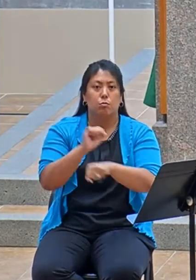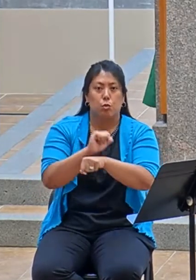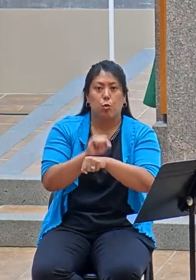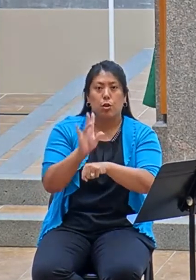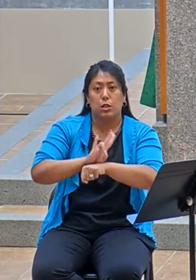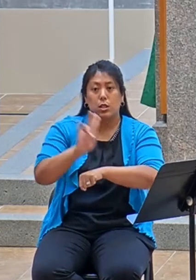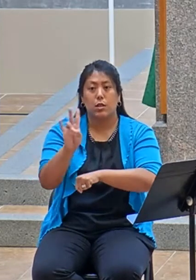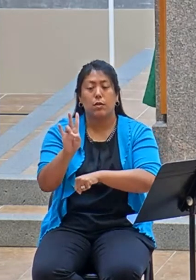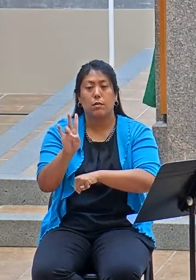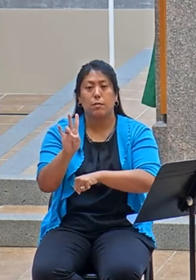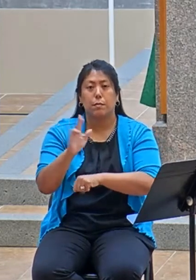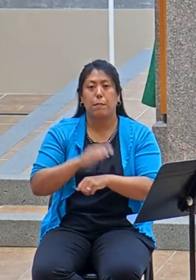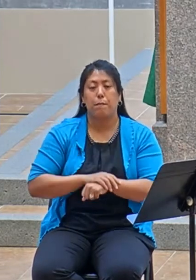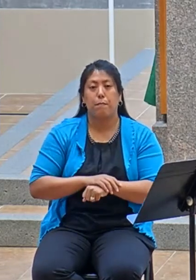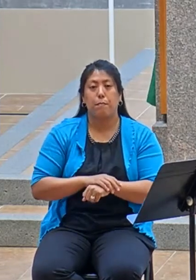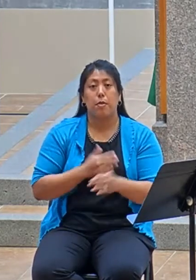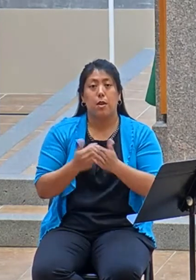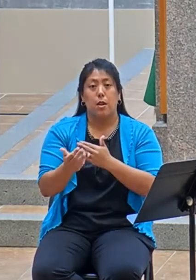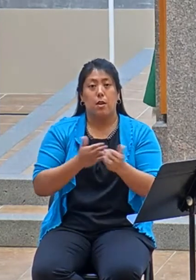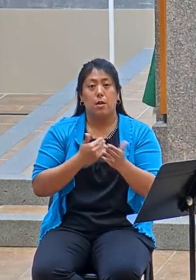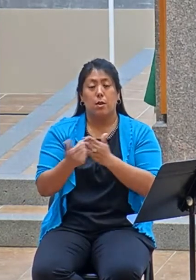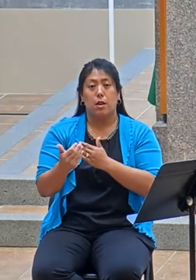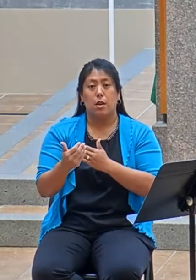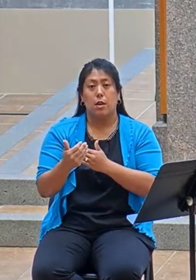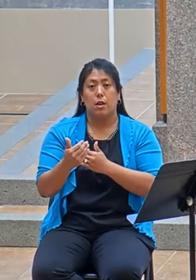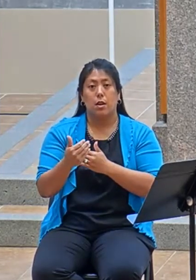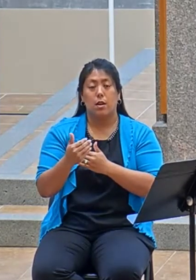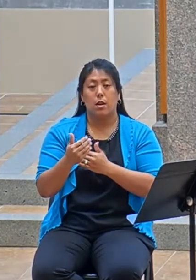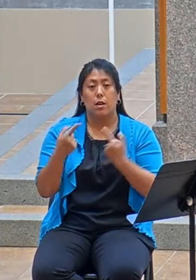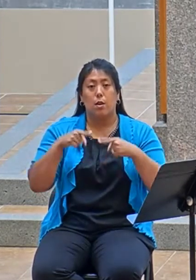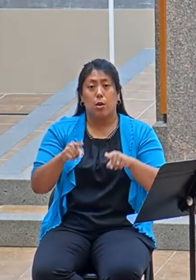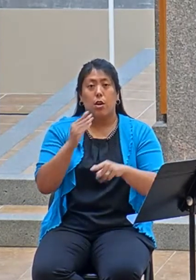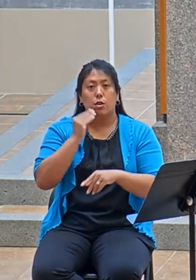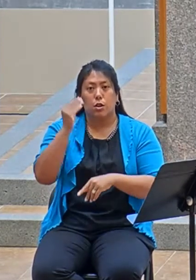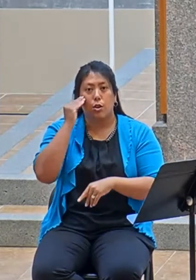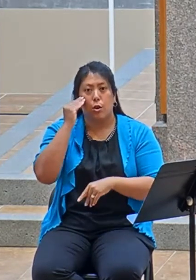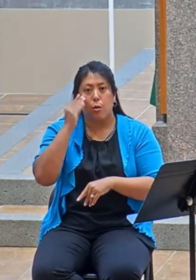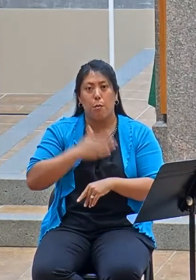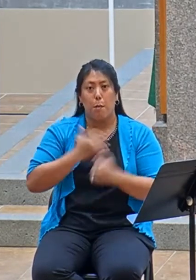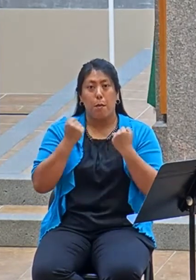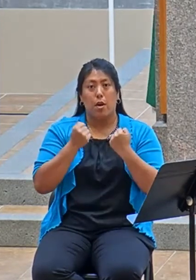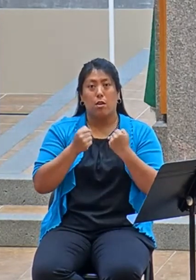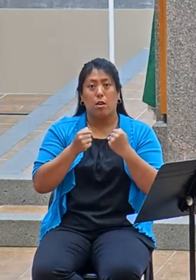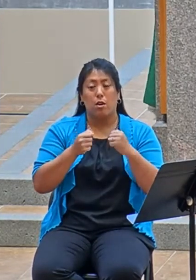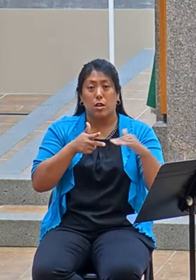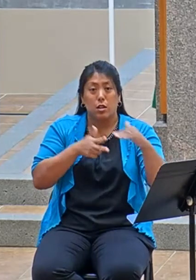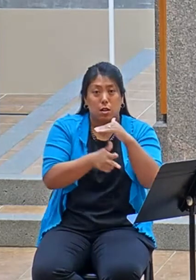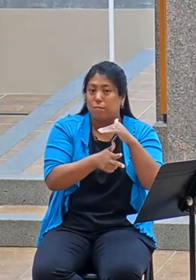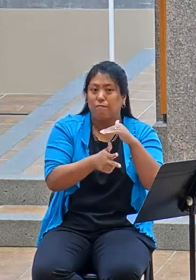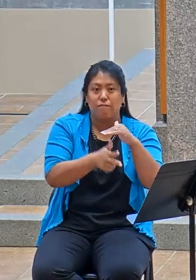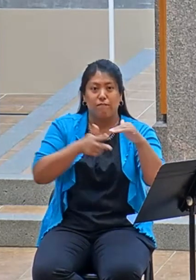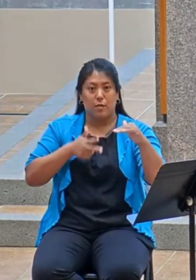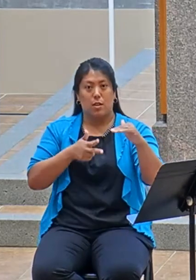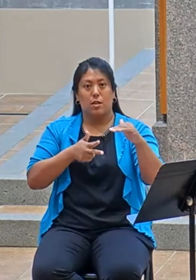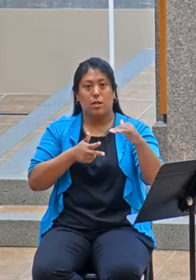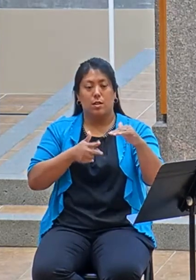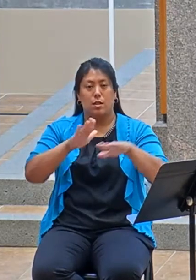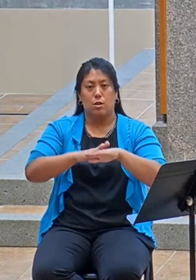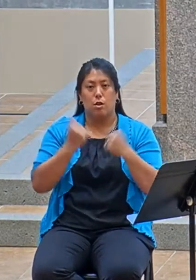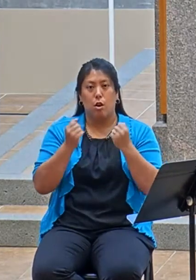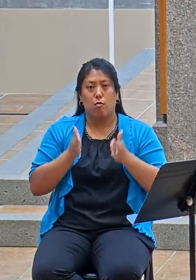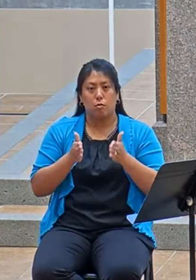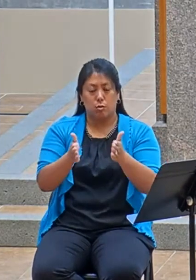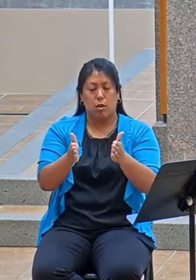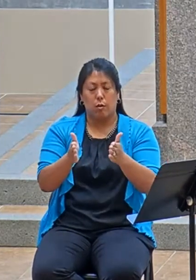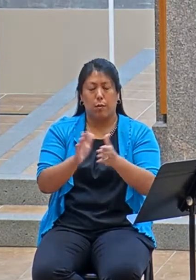I'm parking my car outside the garage. The garage has too much stuff in it right now for my car. So I park my car outside the garage